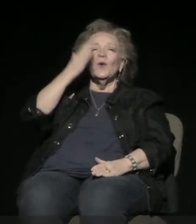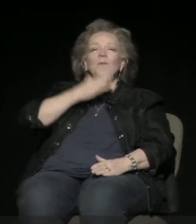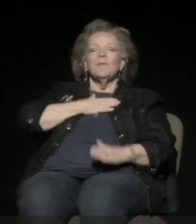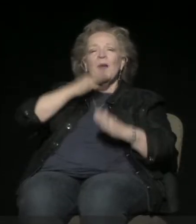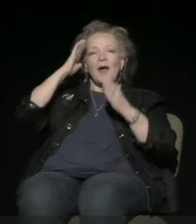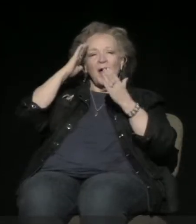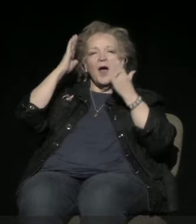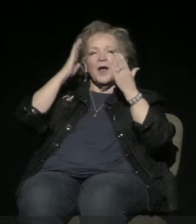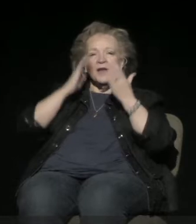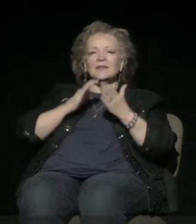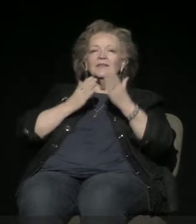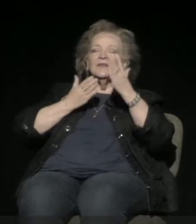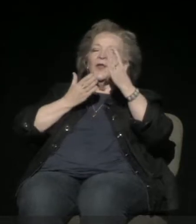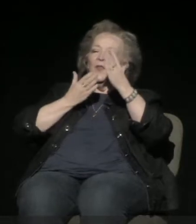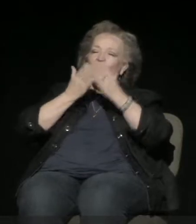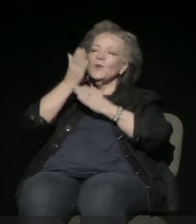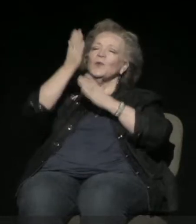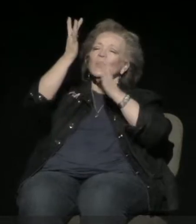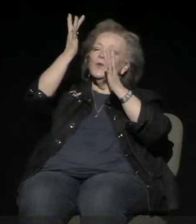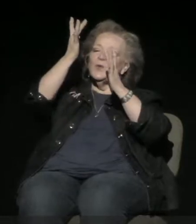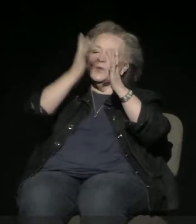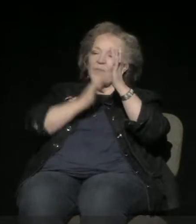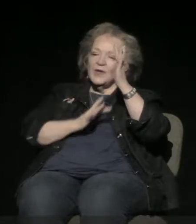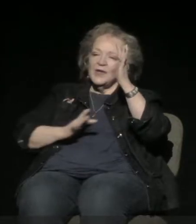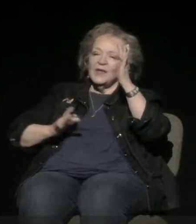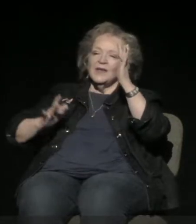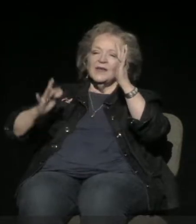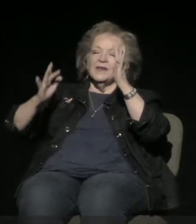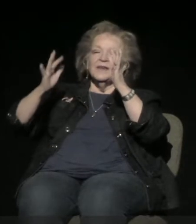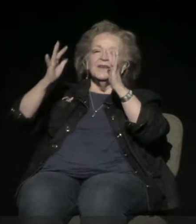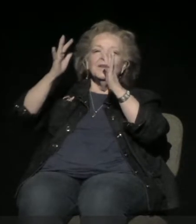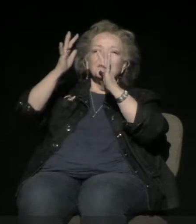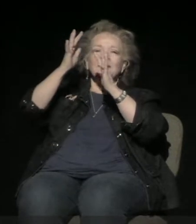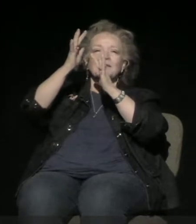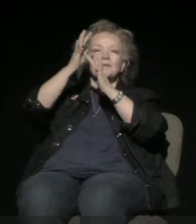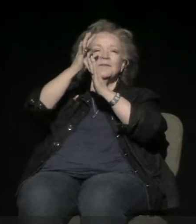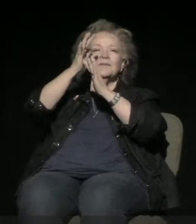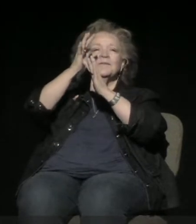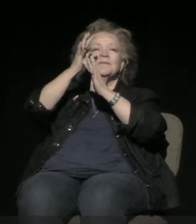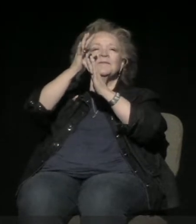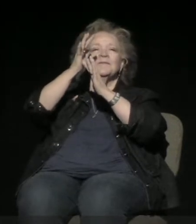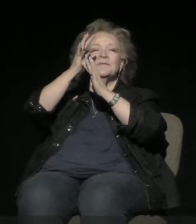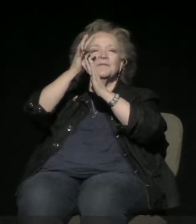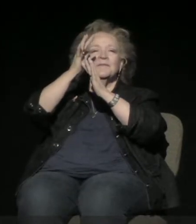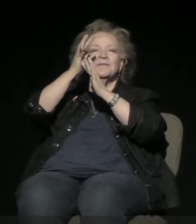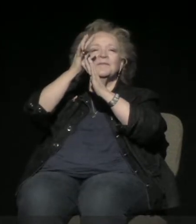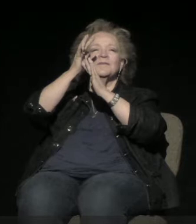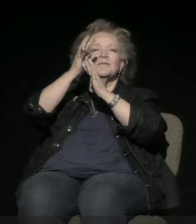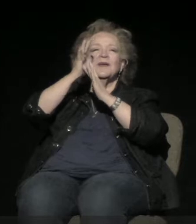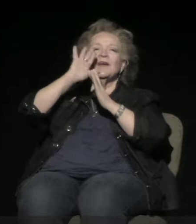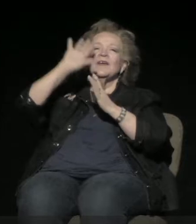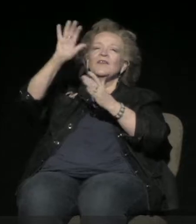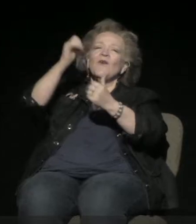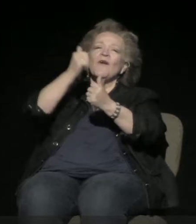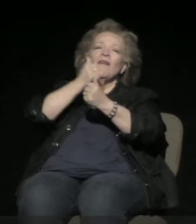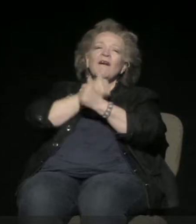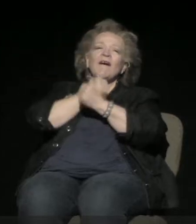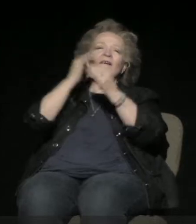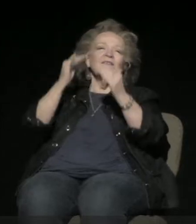My Hope Is Set On You Your Love